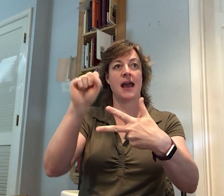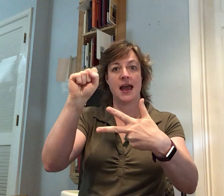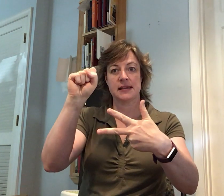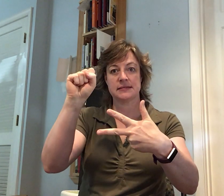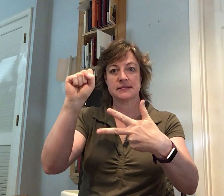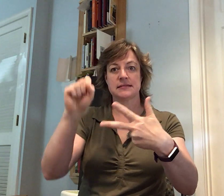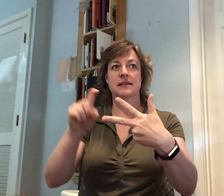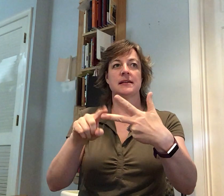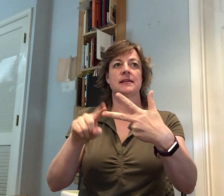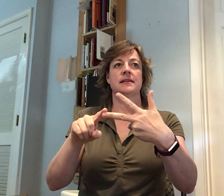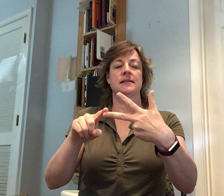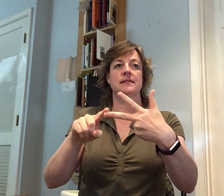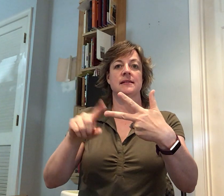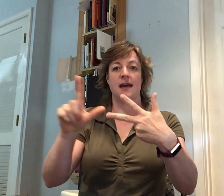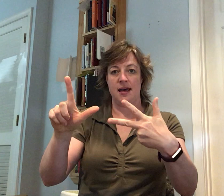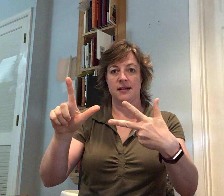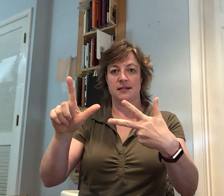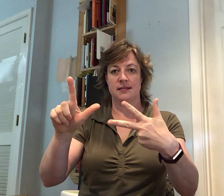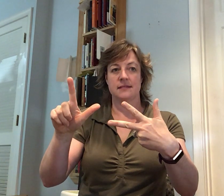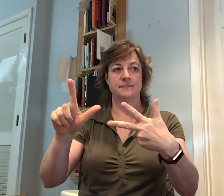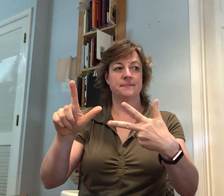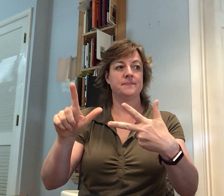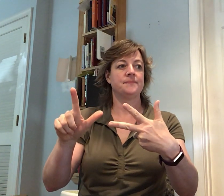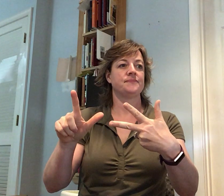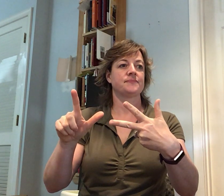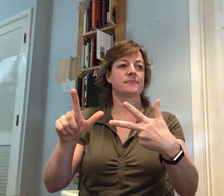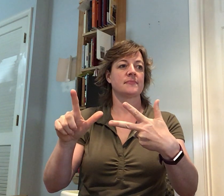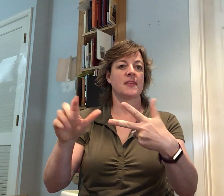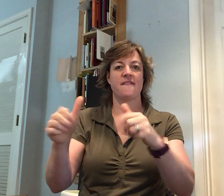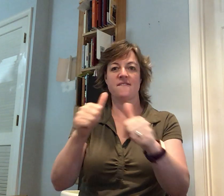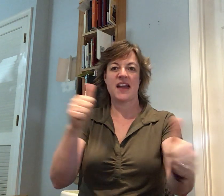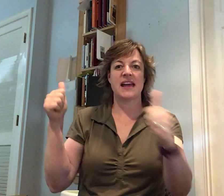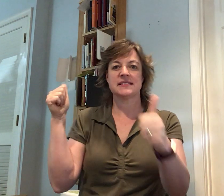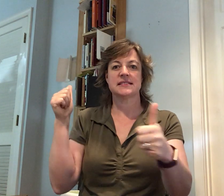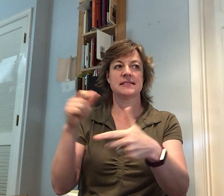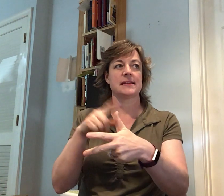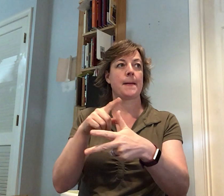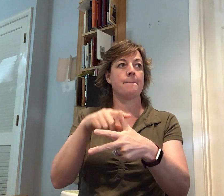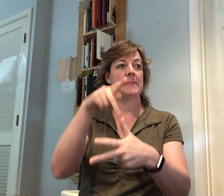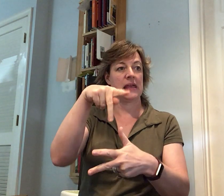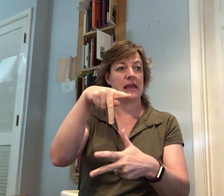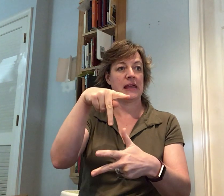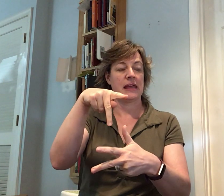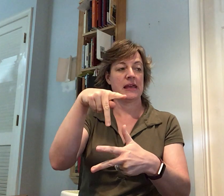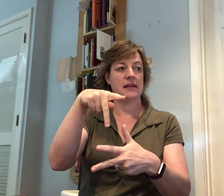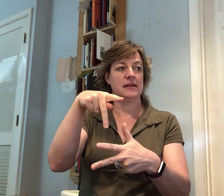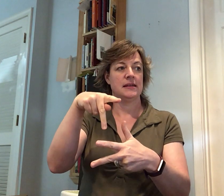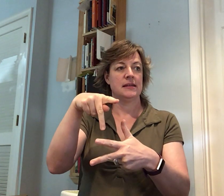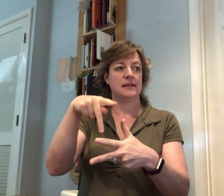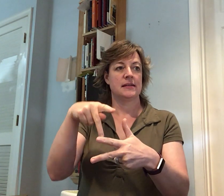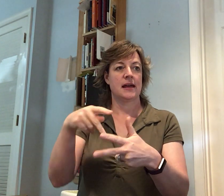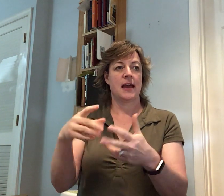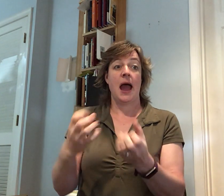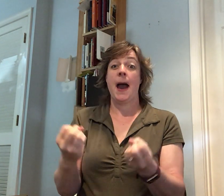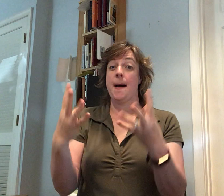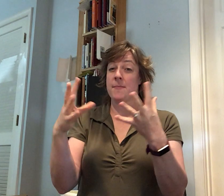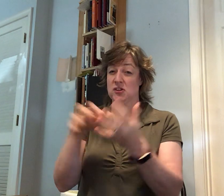by S waves and L waves. The amplitude and the amount of damage caused by earthquake